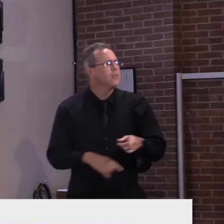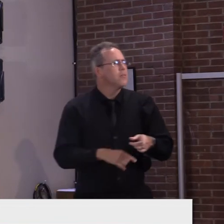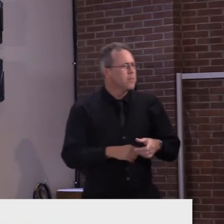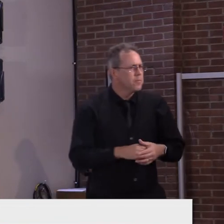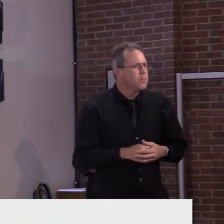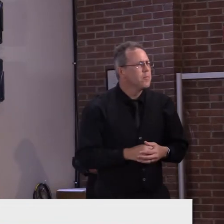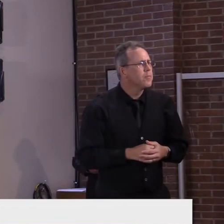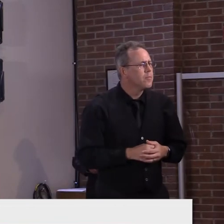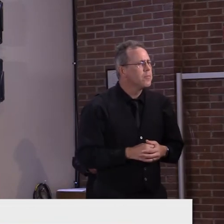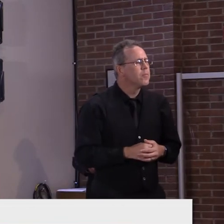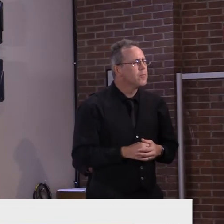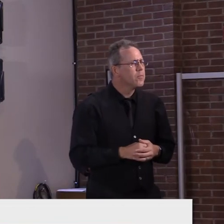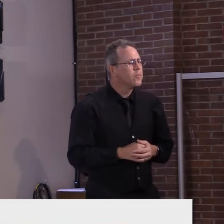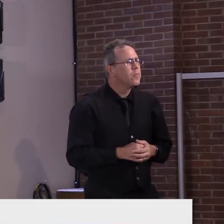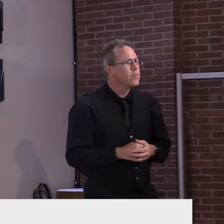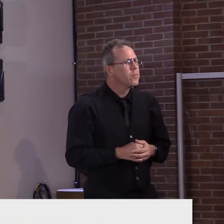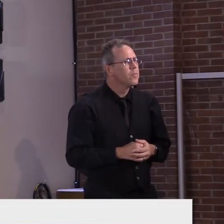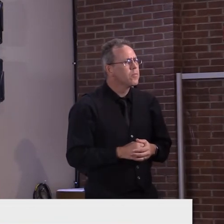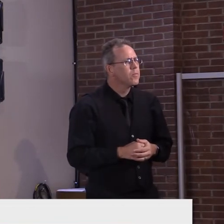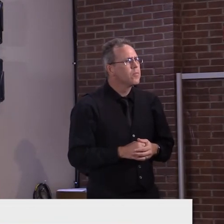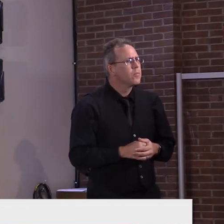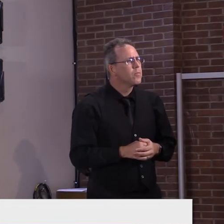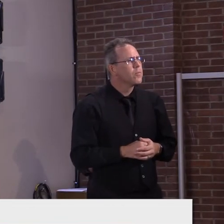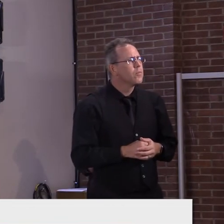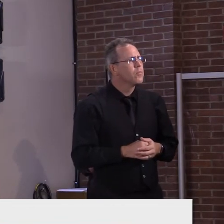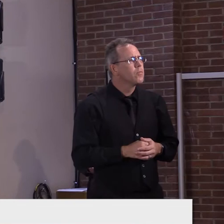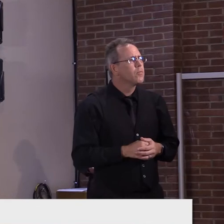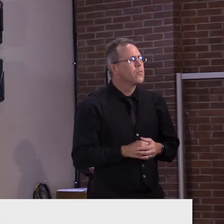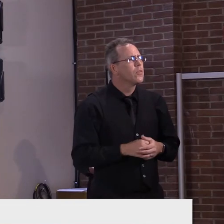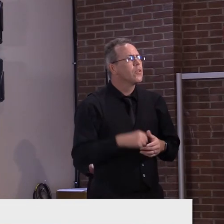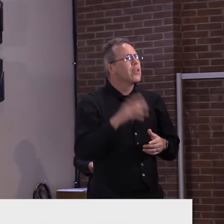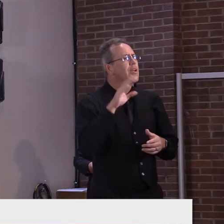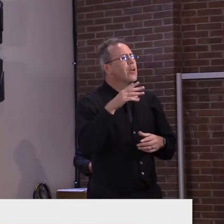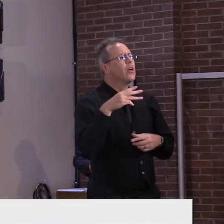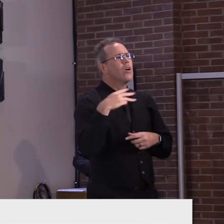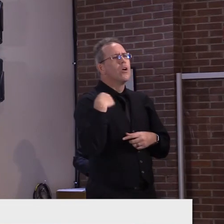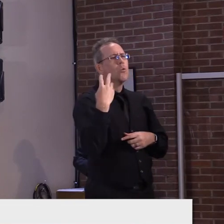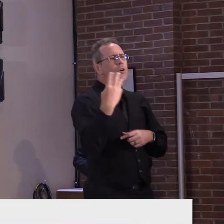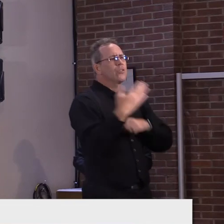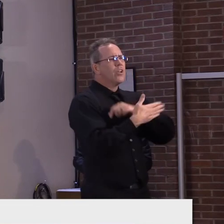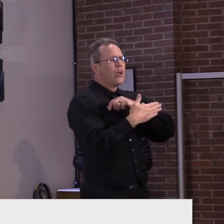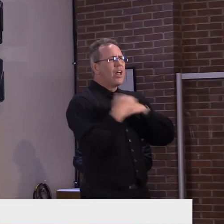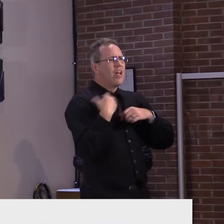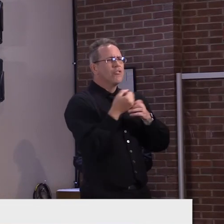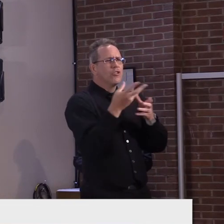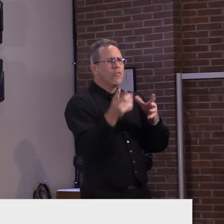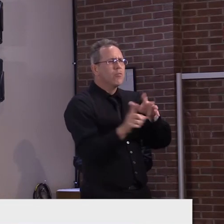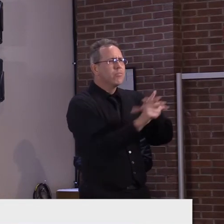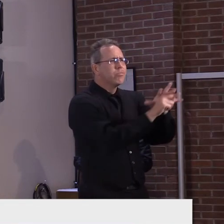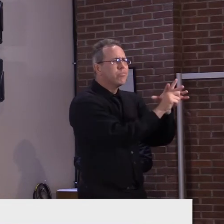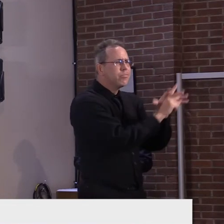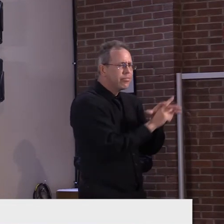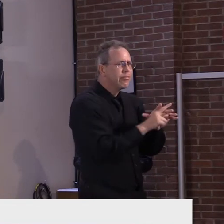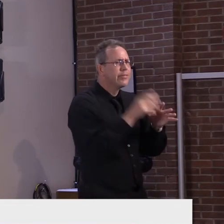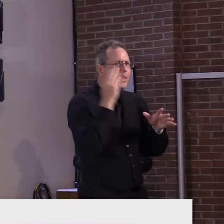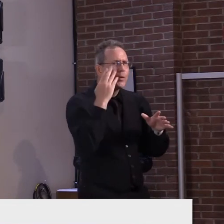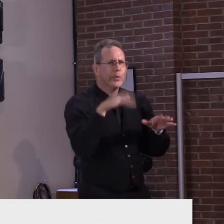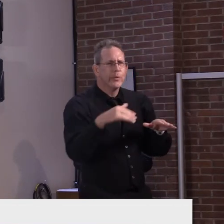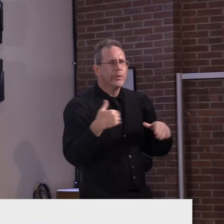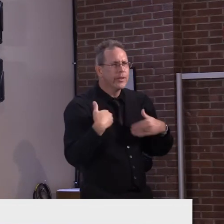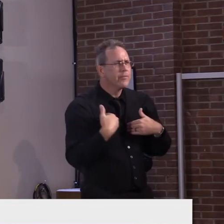so I am aware of several outbreaks in that county, but I'm not certain that would explain the